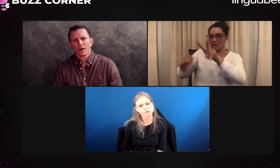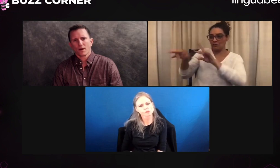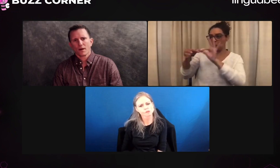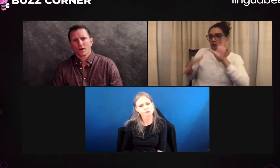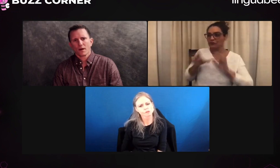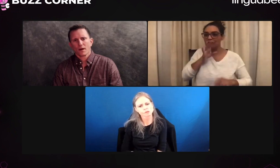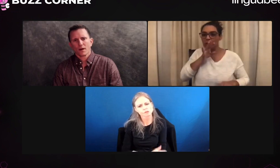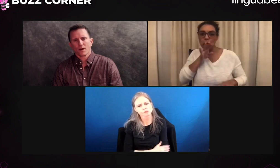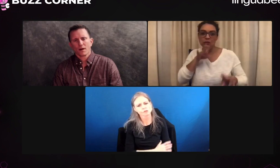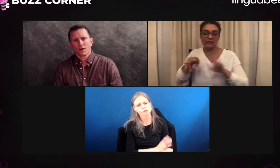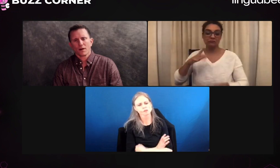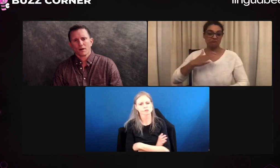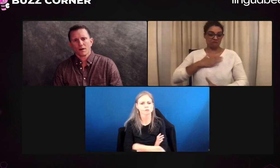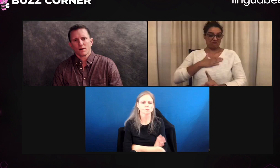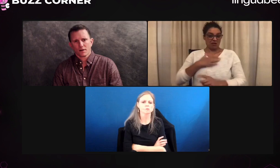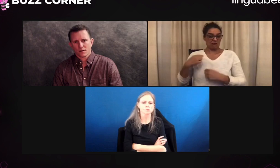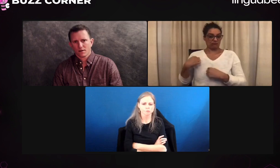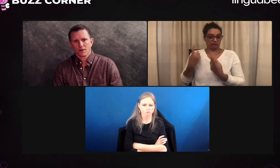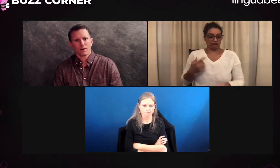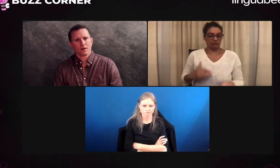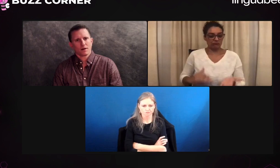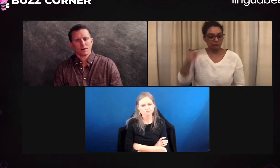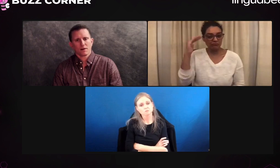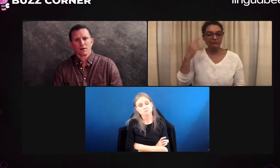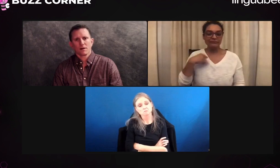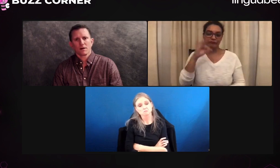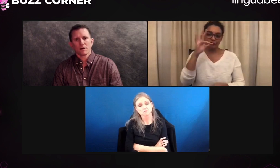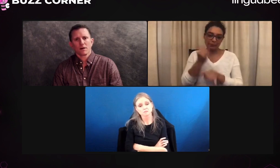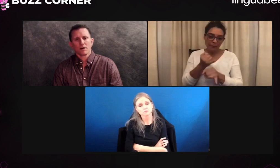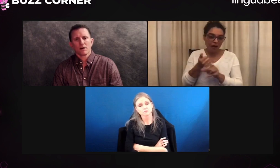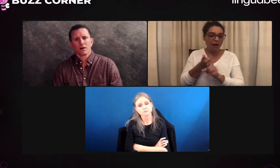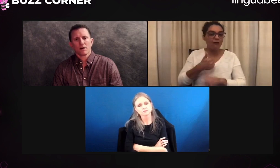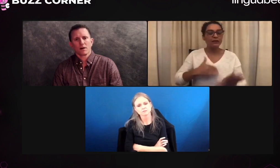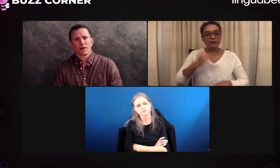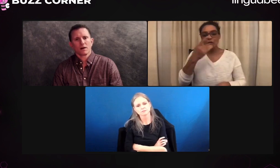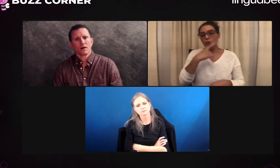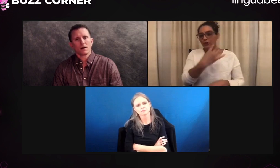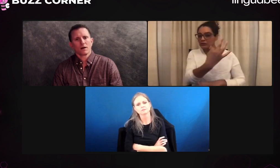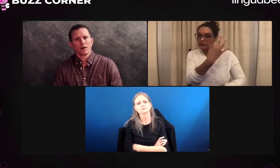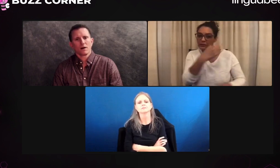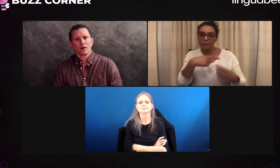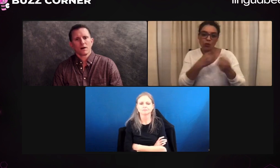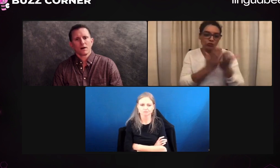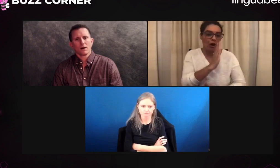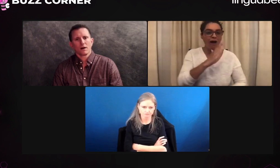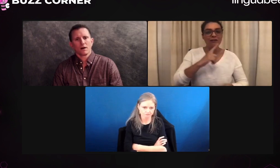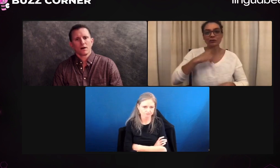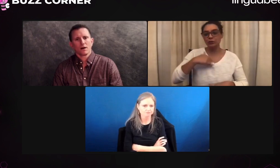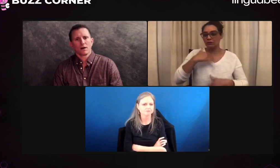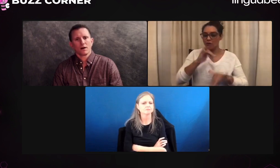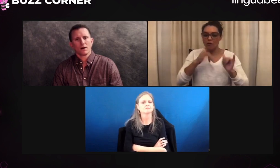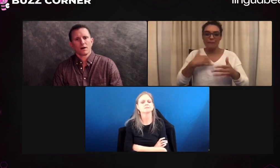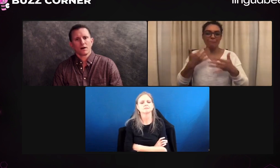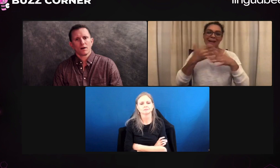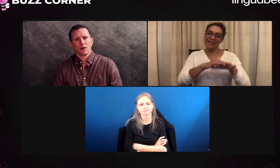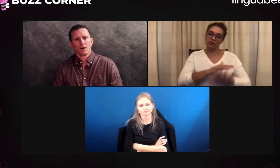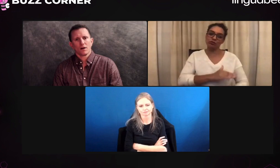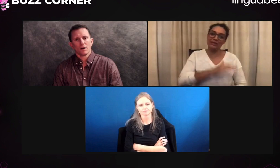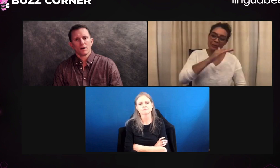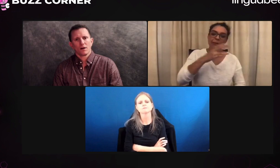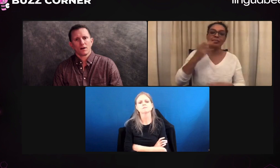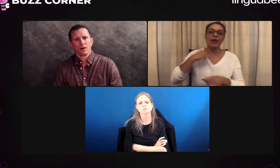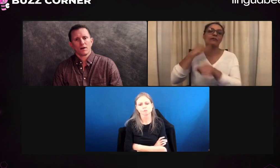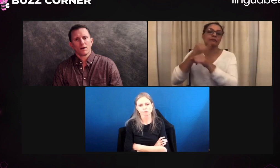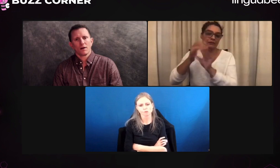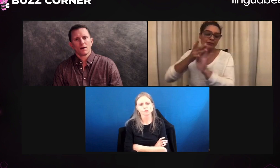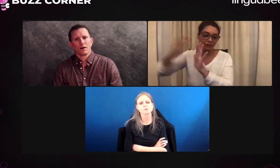interpreter, if you're an audience member here, if you're thinking about how grew up and your experience